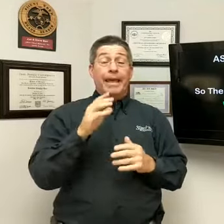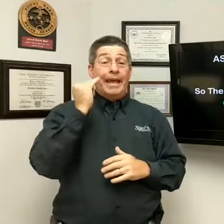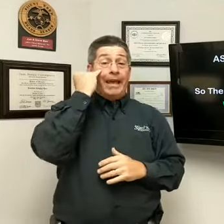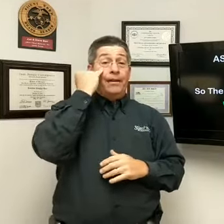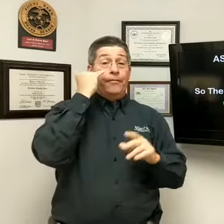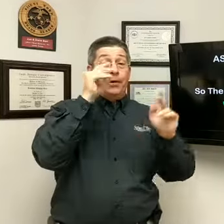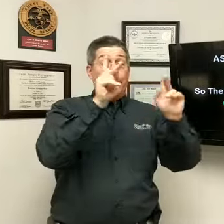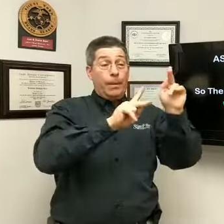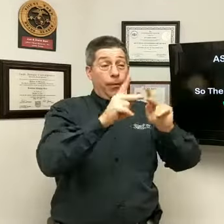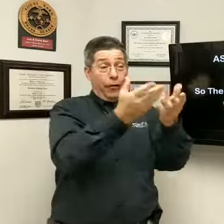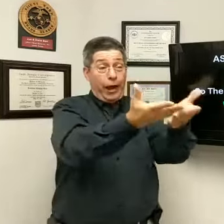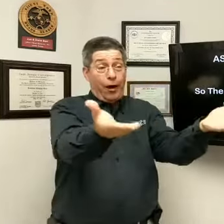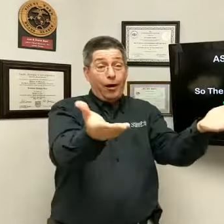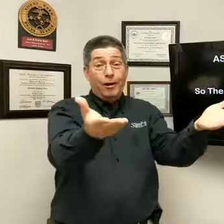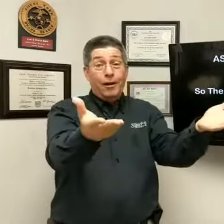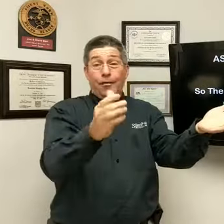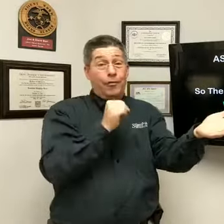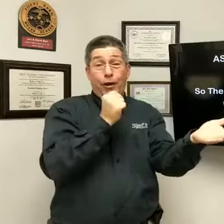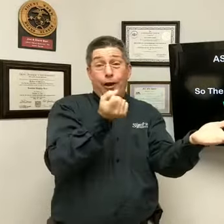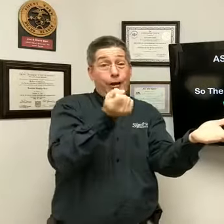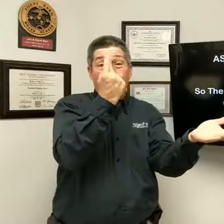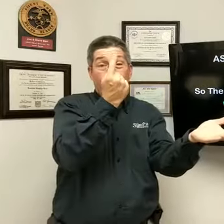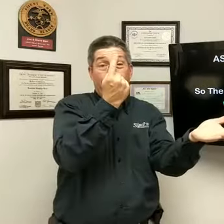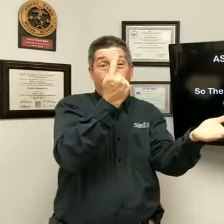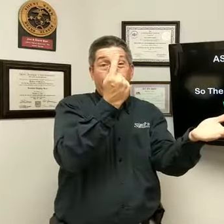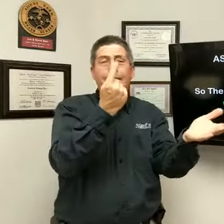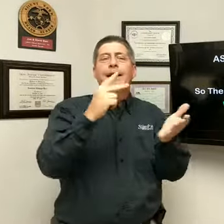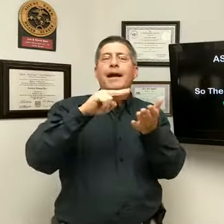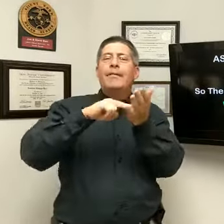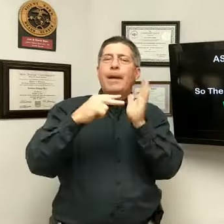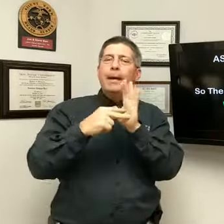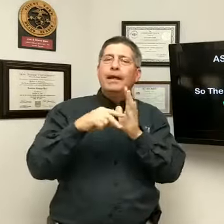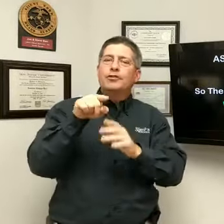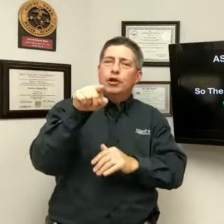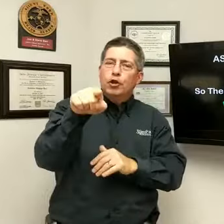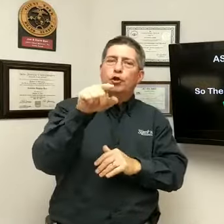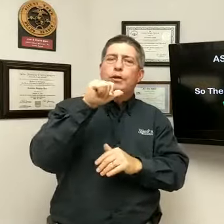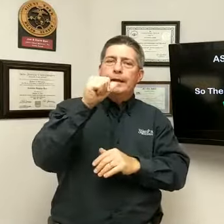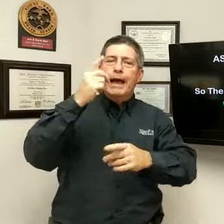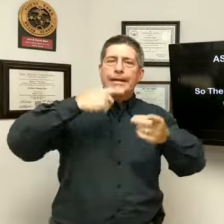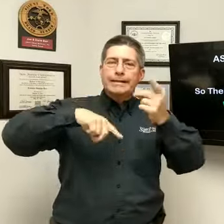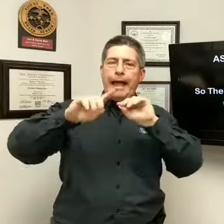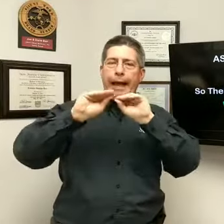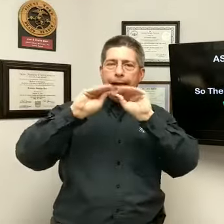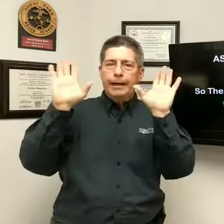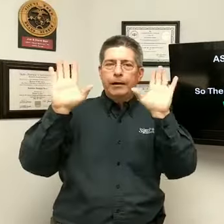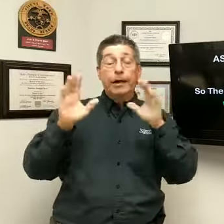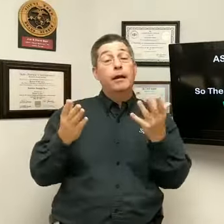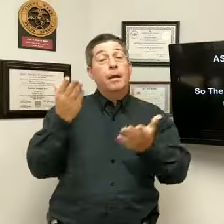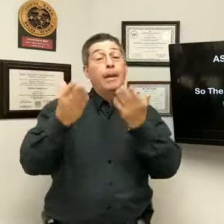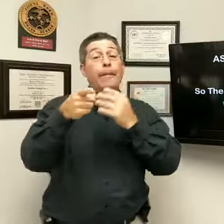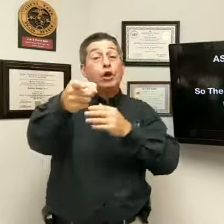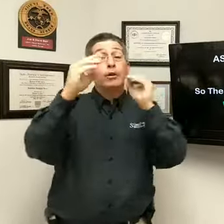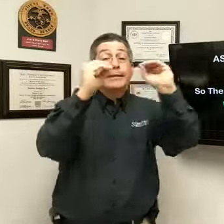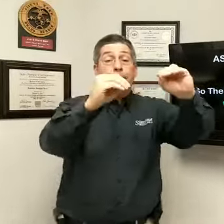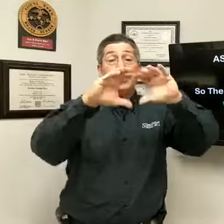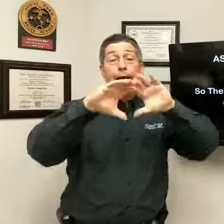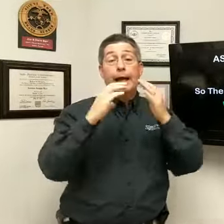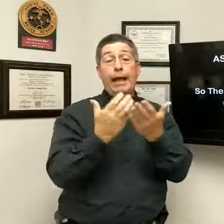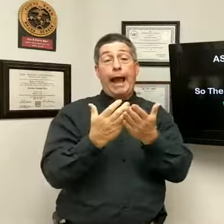If the people there, they're not understanding, that means that you did not sign clearly. Maybe you're teaching a